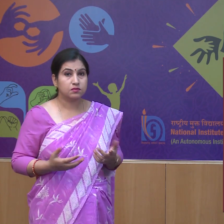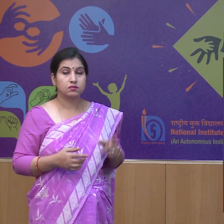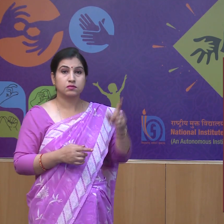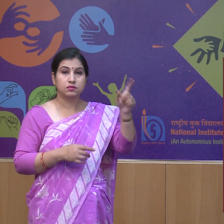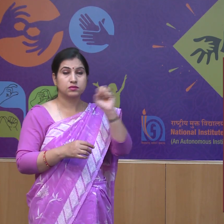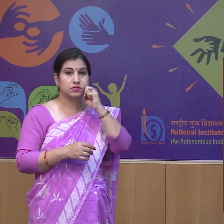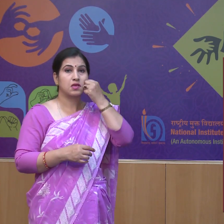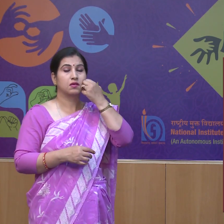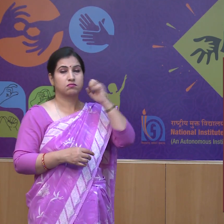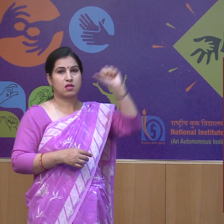the Sikhs.